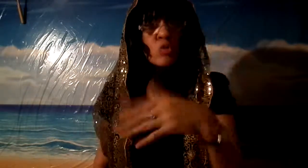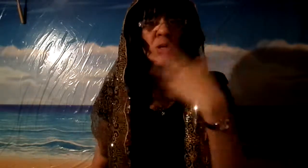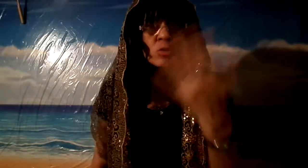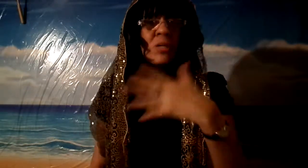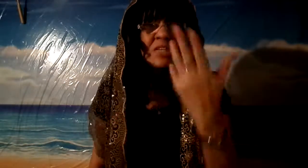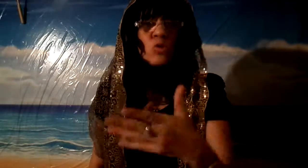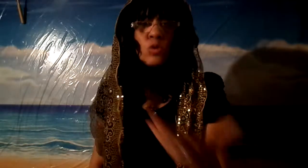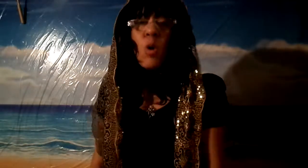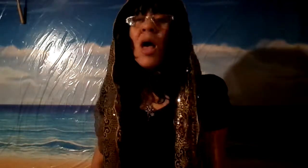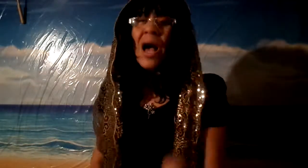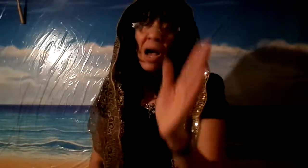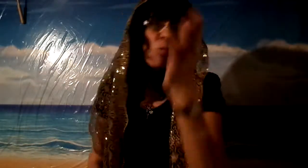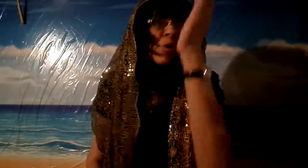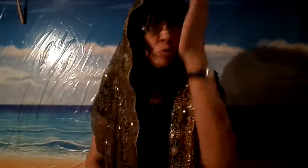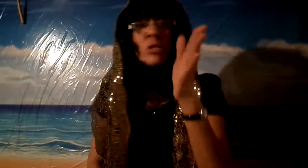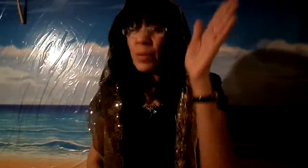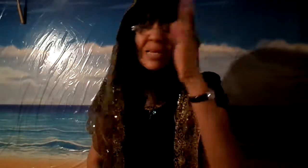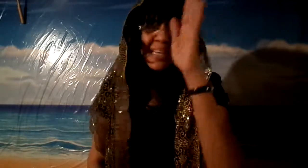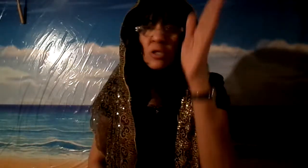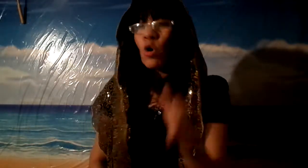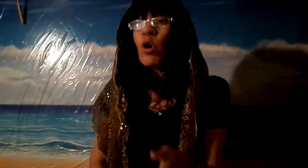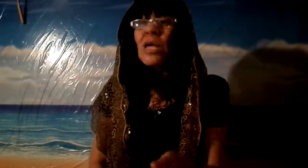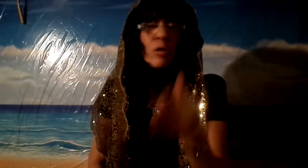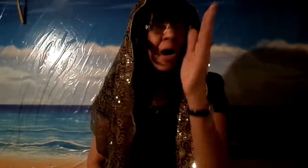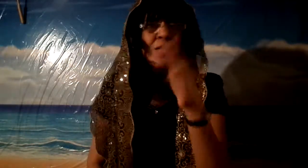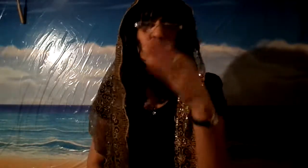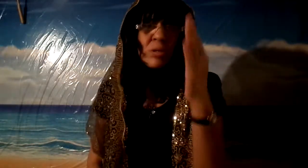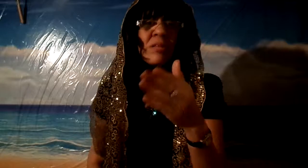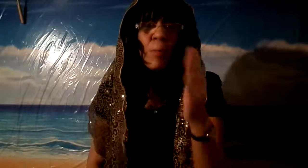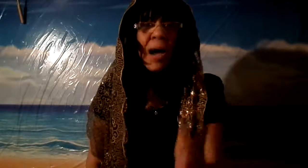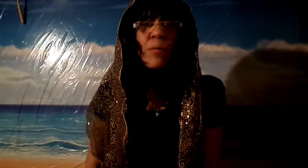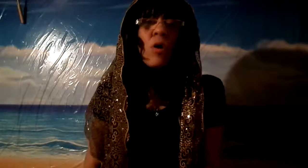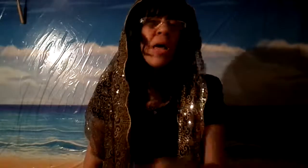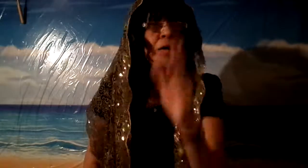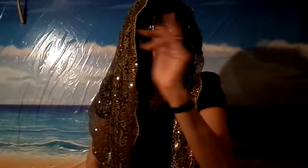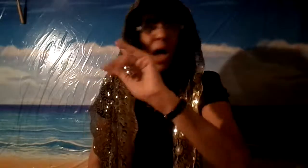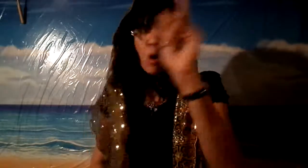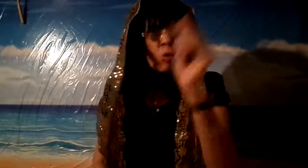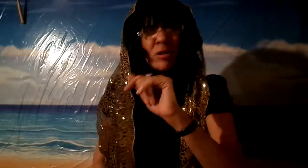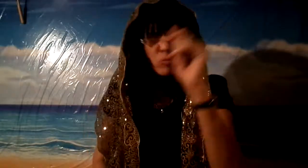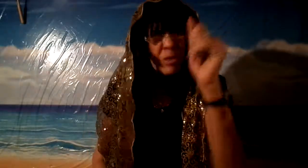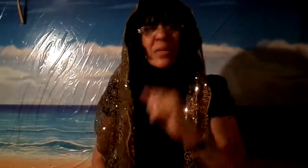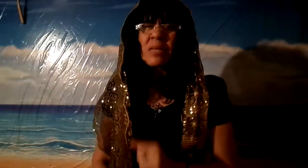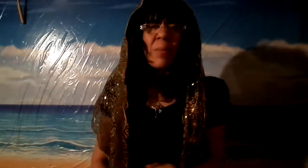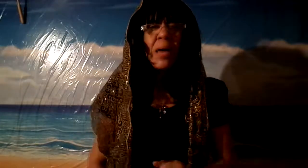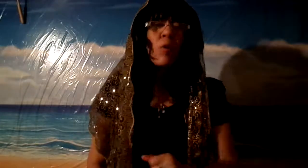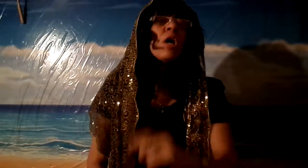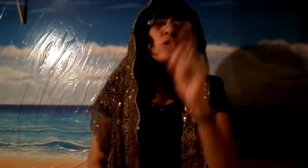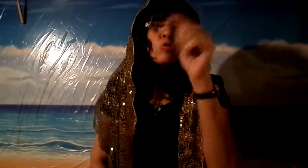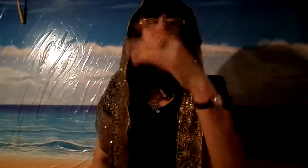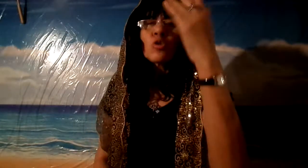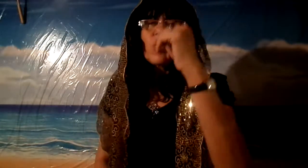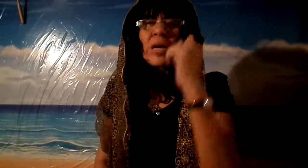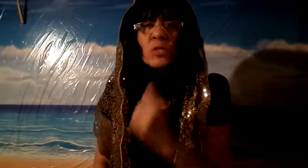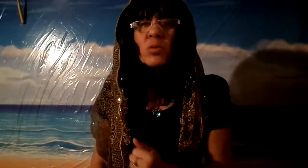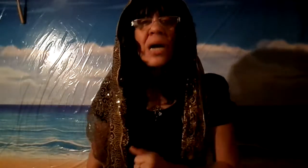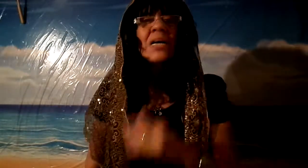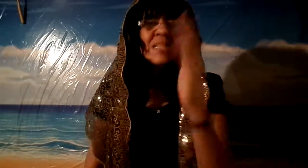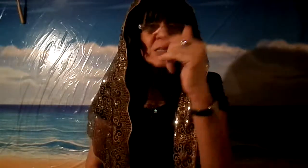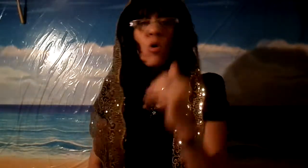to let you know how when you speak in tongue, you have to read the Bible. And not only you reading the Bible, you need to pray to God. He's the only